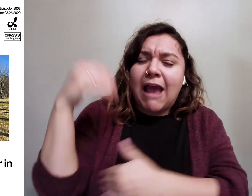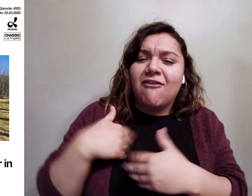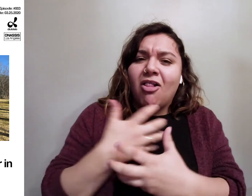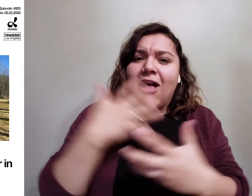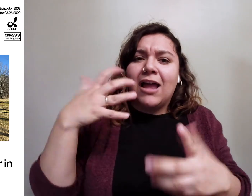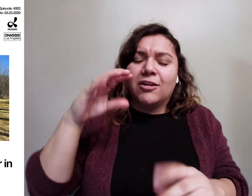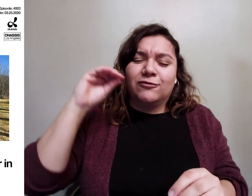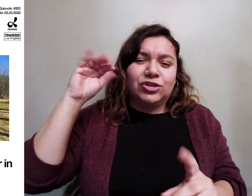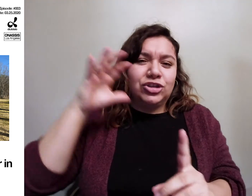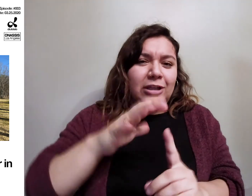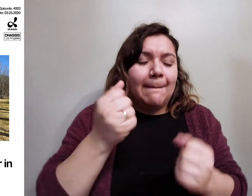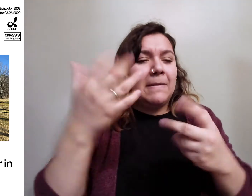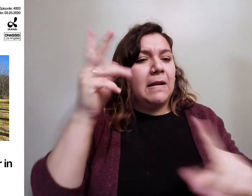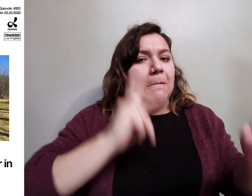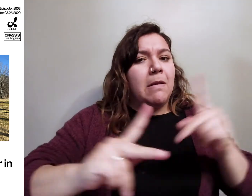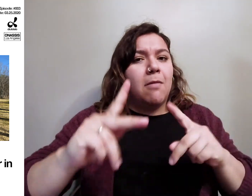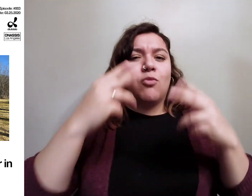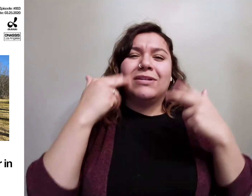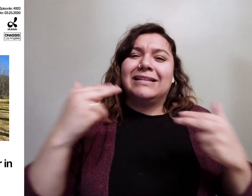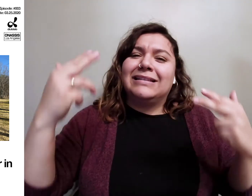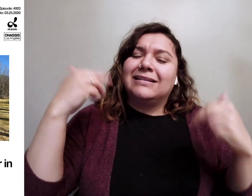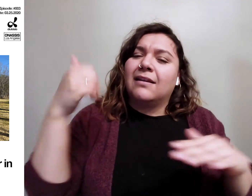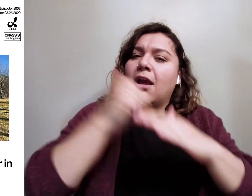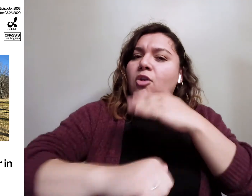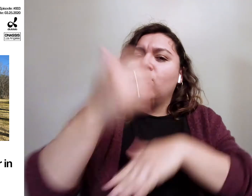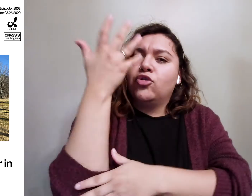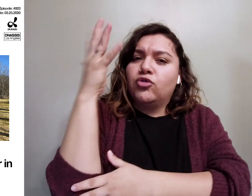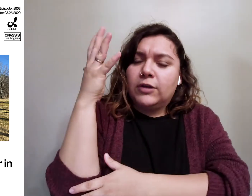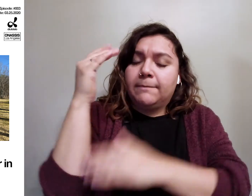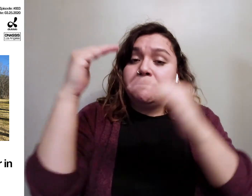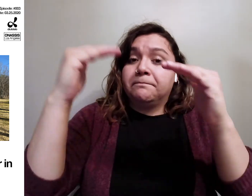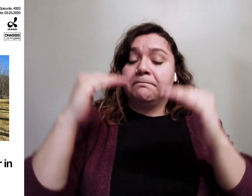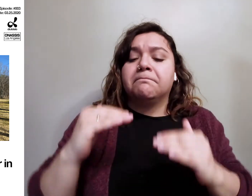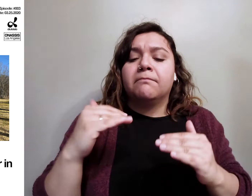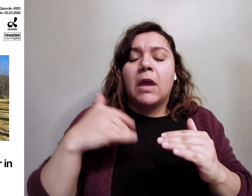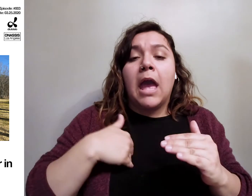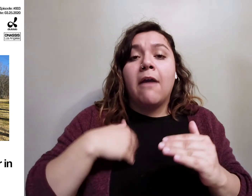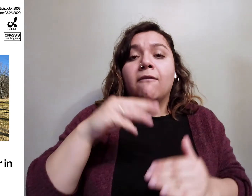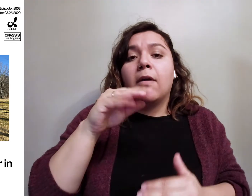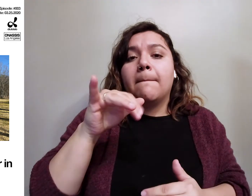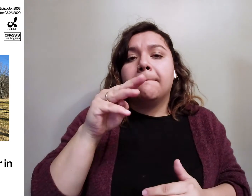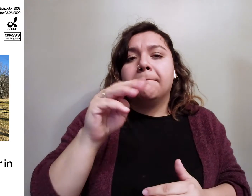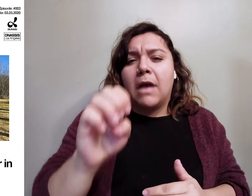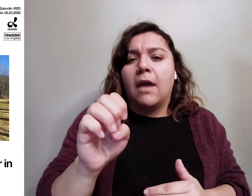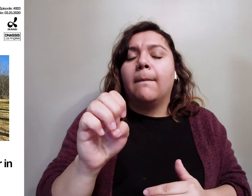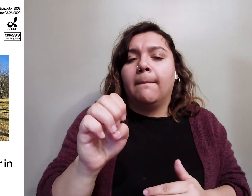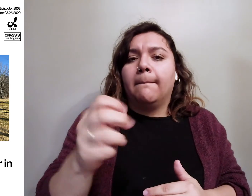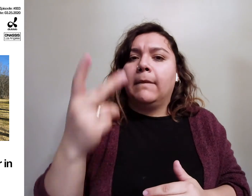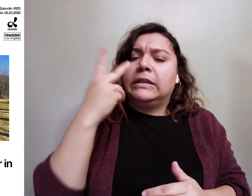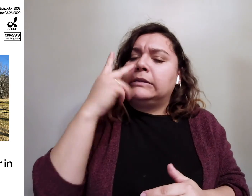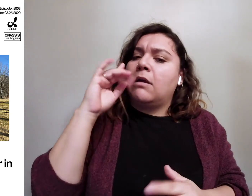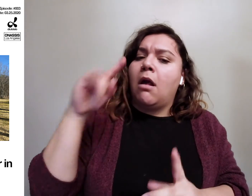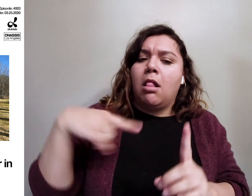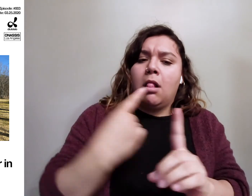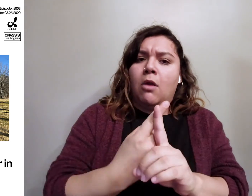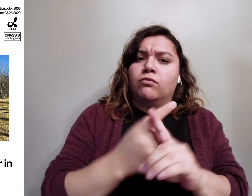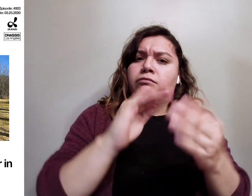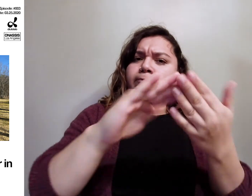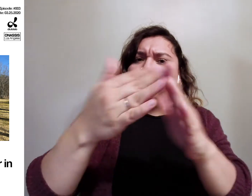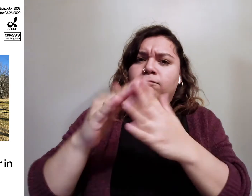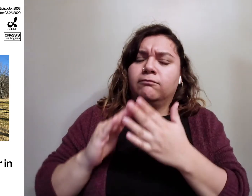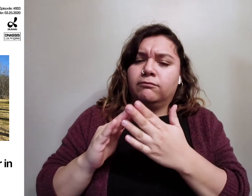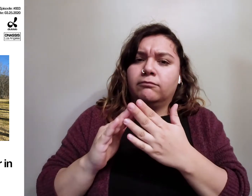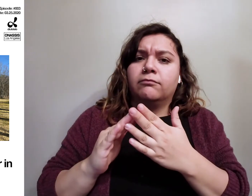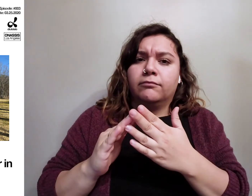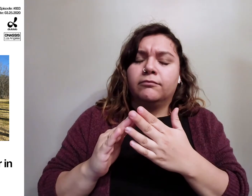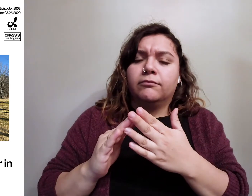walking, carrying a suitcase. And I thought, well, aren't we spared from mimes even in this time? I guess not. But then the next